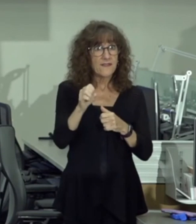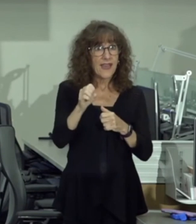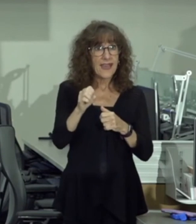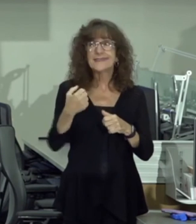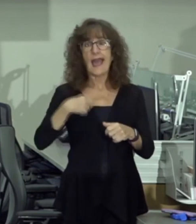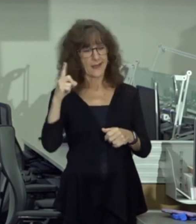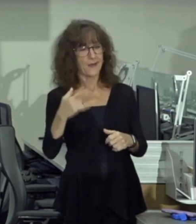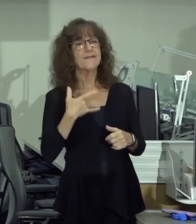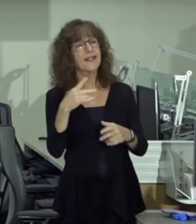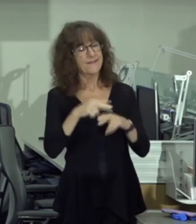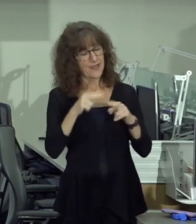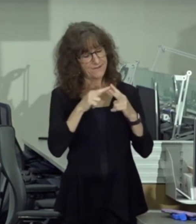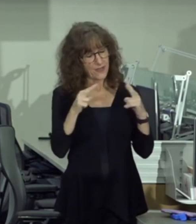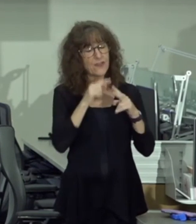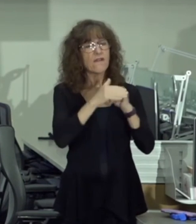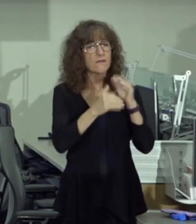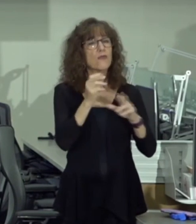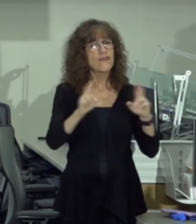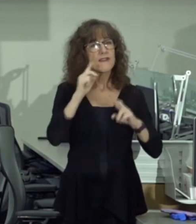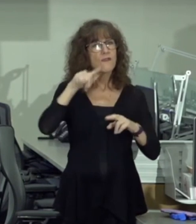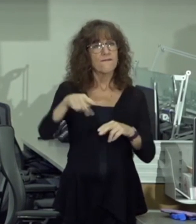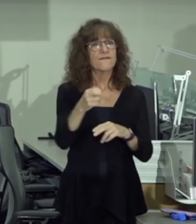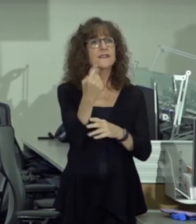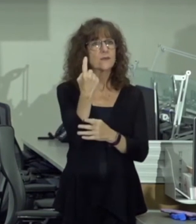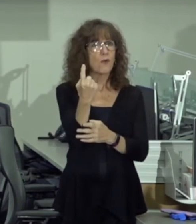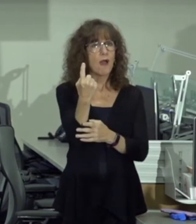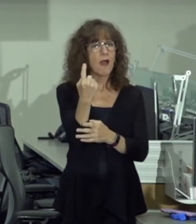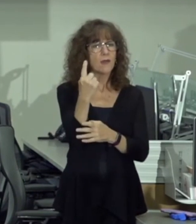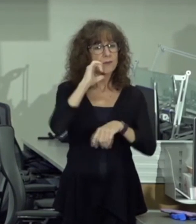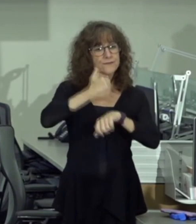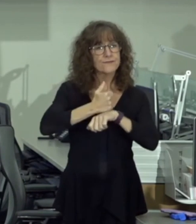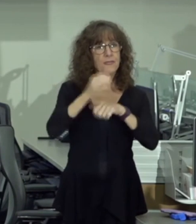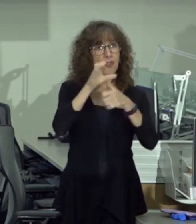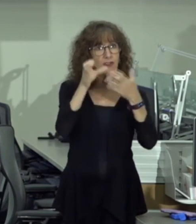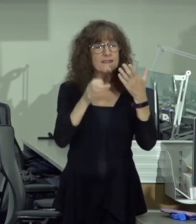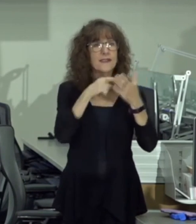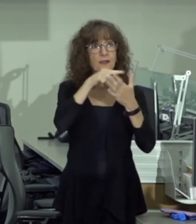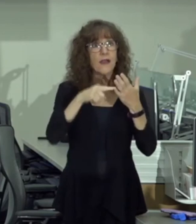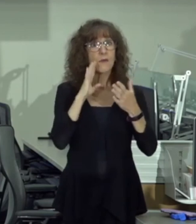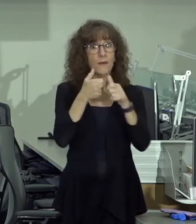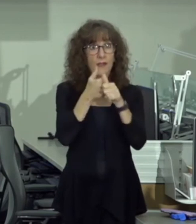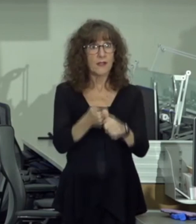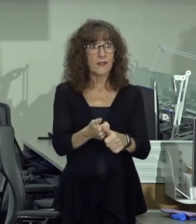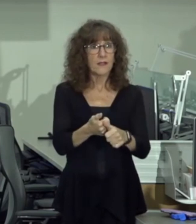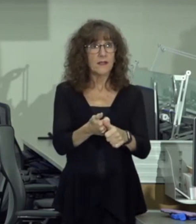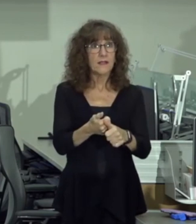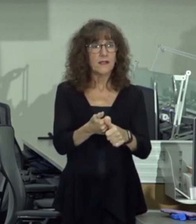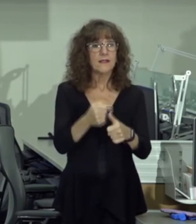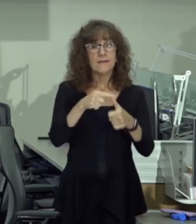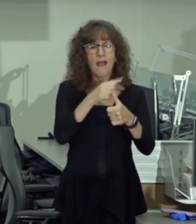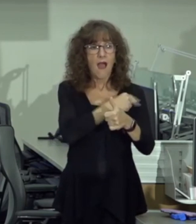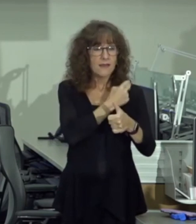I do. I feel very comfortable that we are ready for phase 1. We set out the criteria that we would use, including those metrics